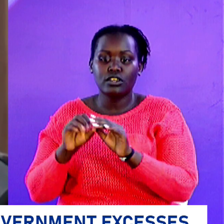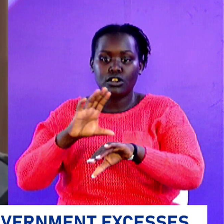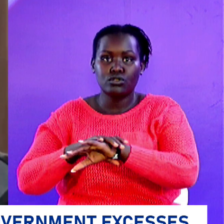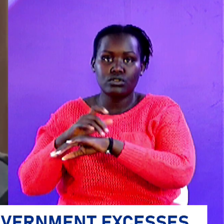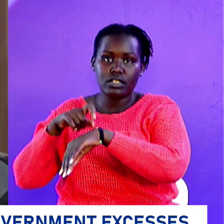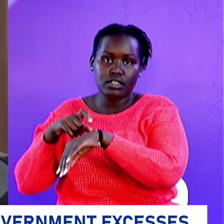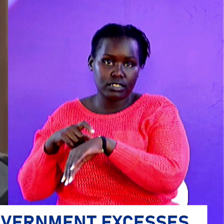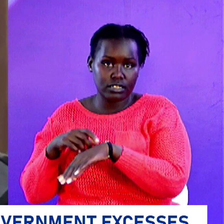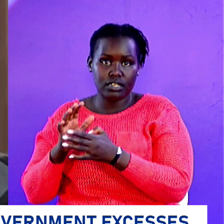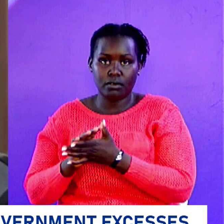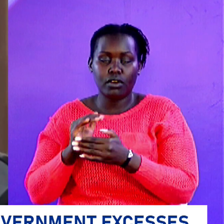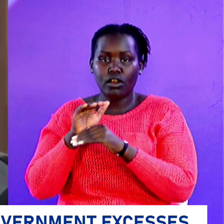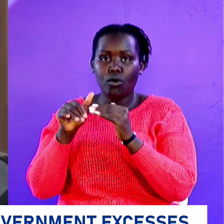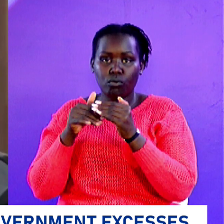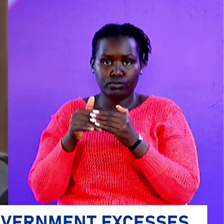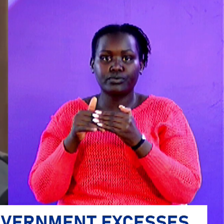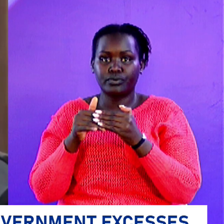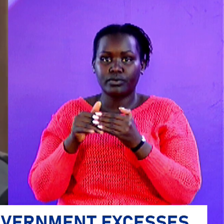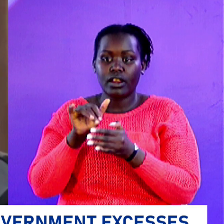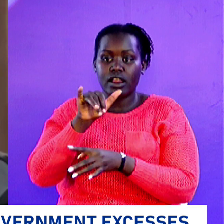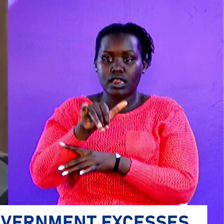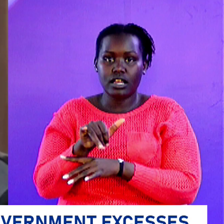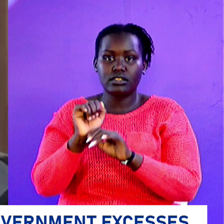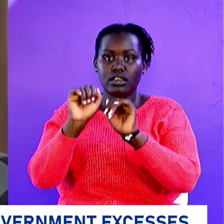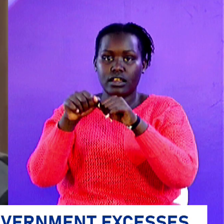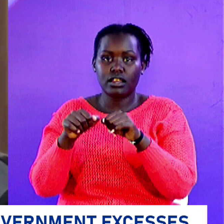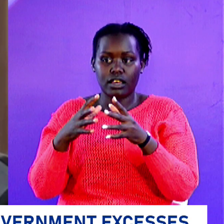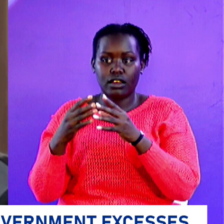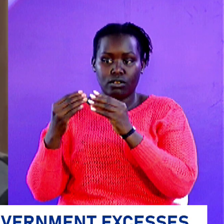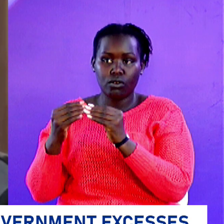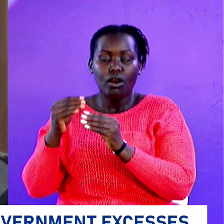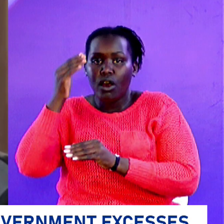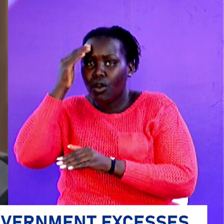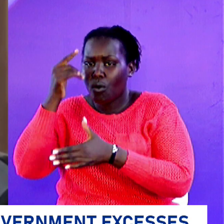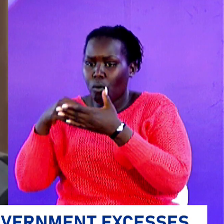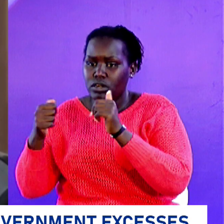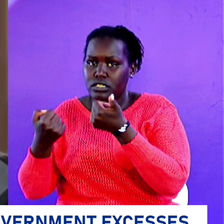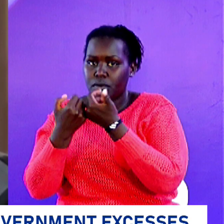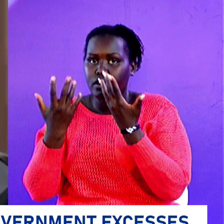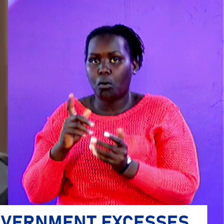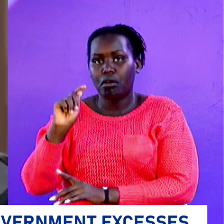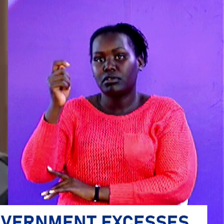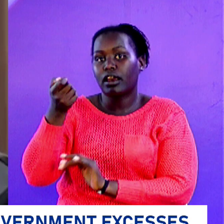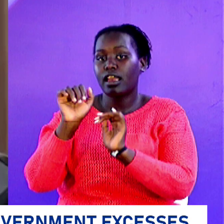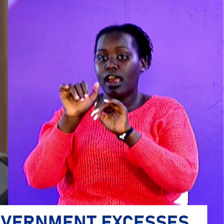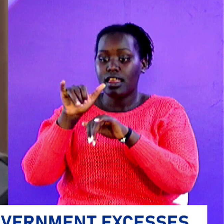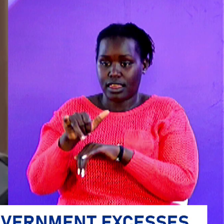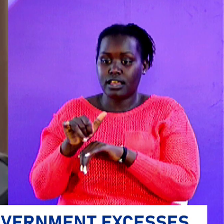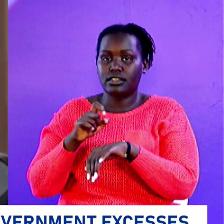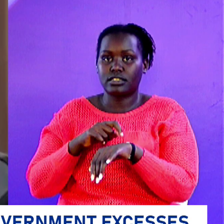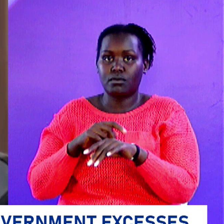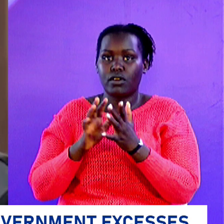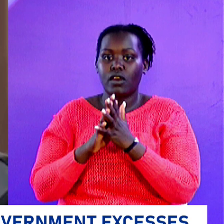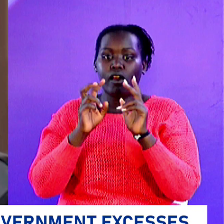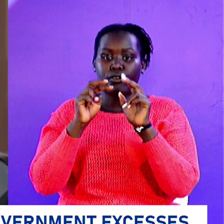their senators and their congressmen so that they can know exactly what is happening in Kenya, so that when this particular motion